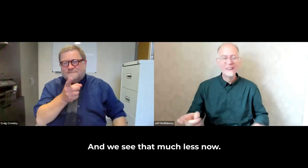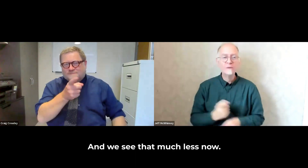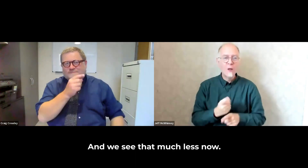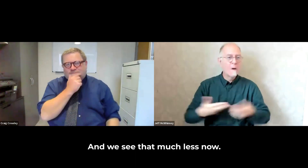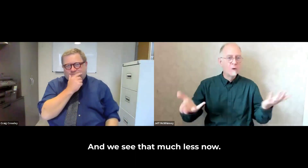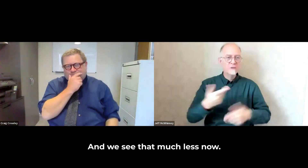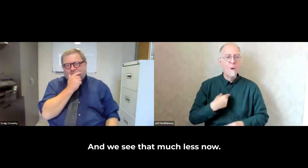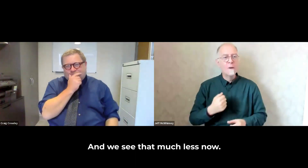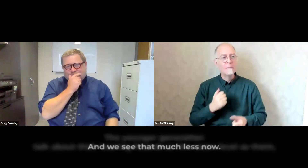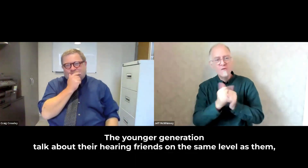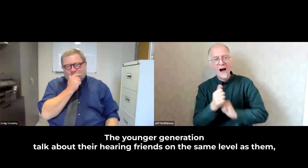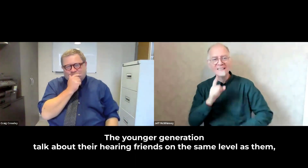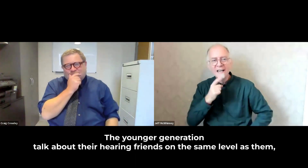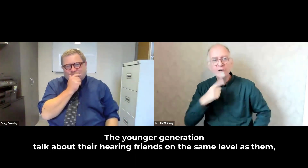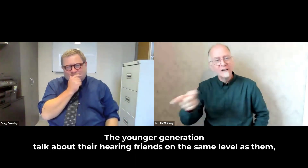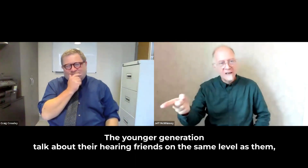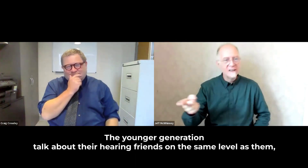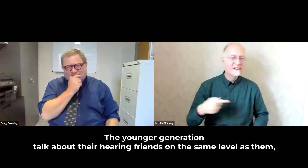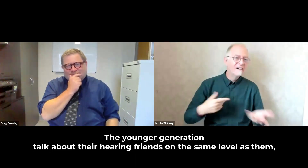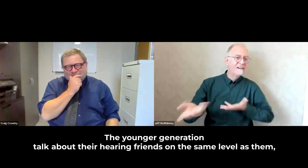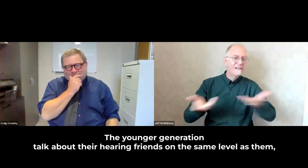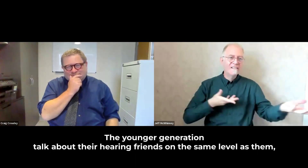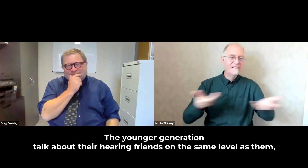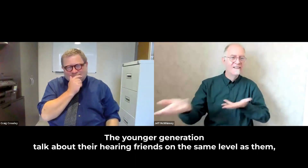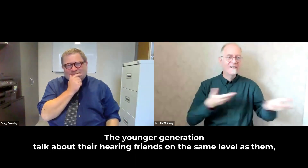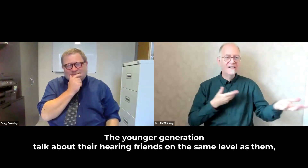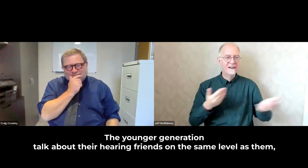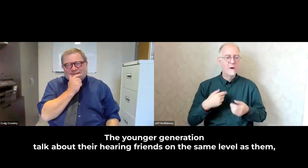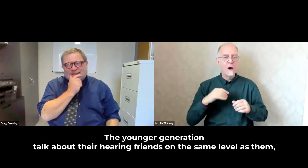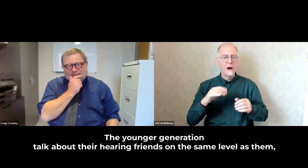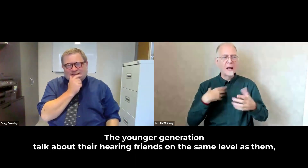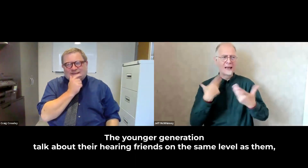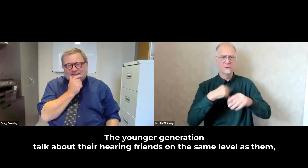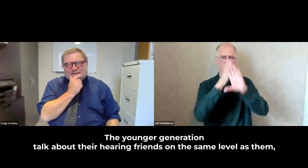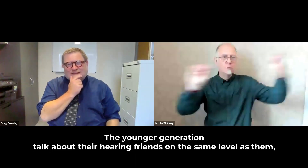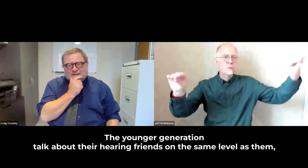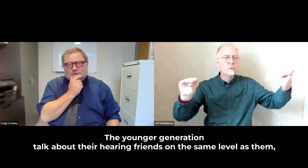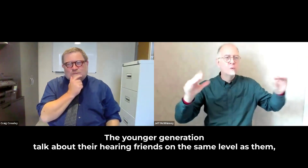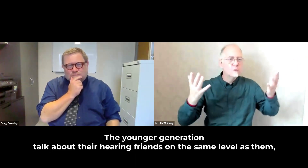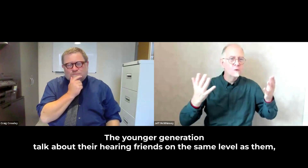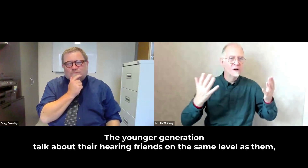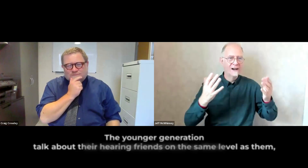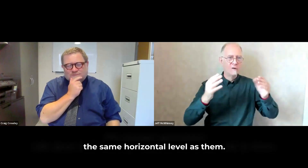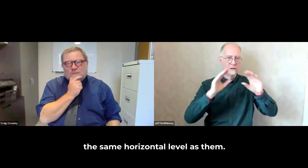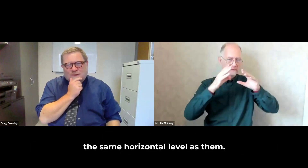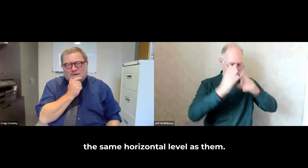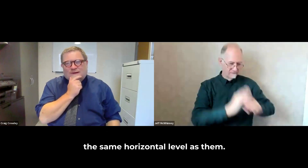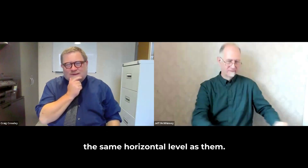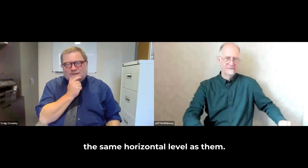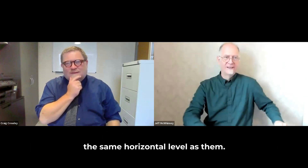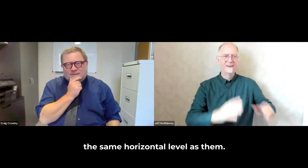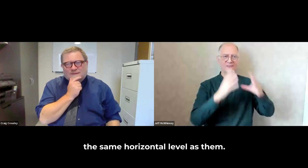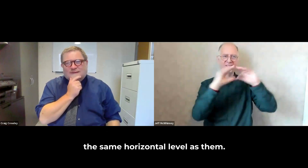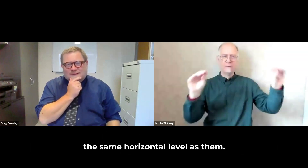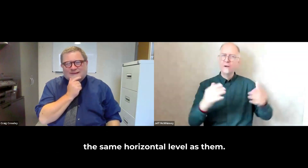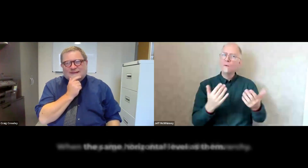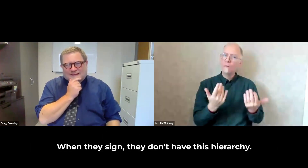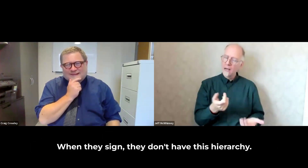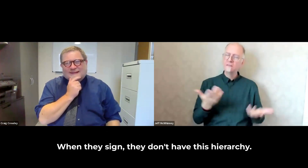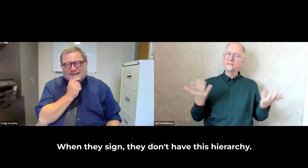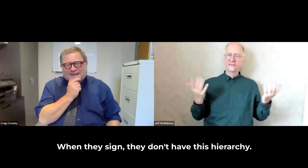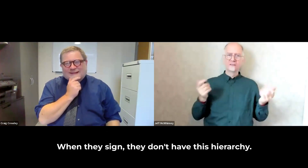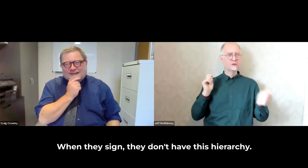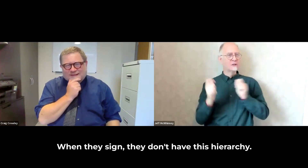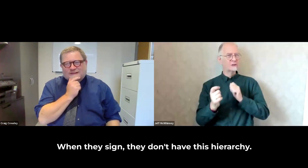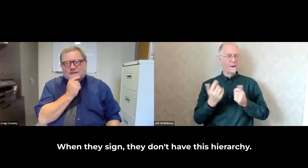we see that much less now. The younger generation talk about their hearing friends on the same level as them, the same horizontal level as them.